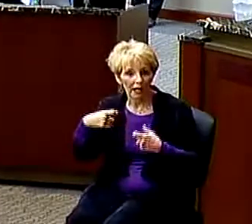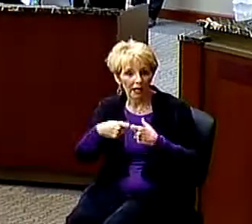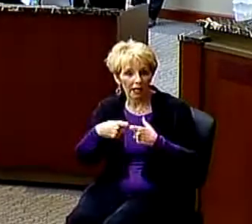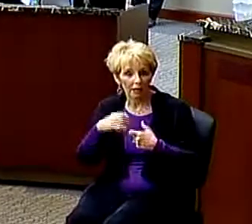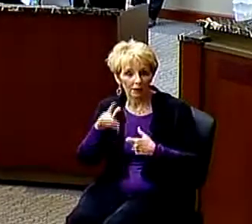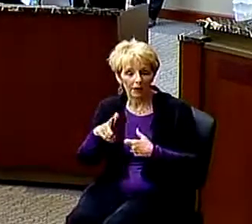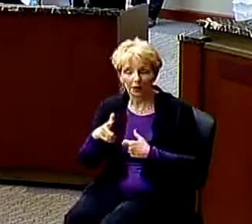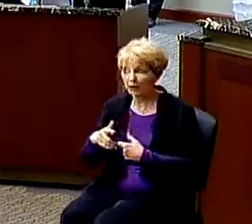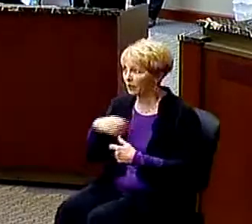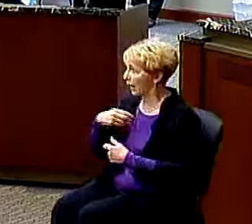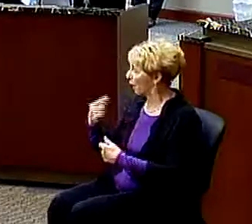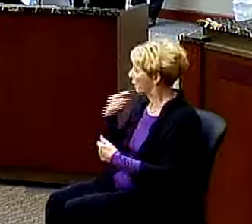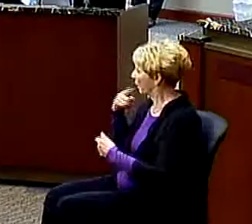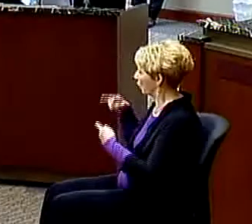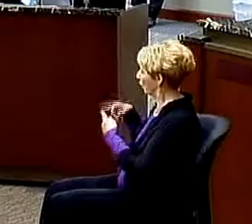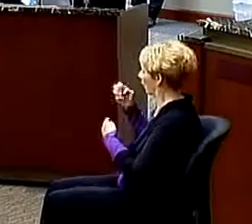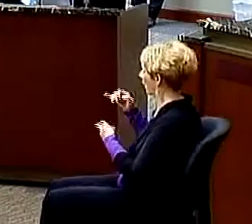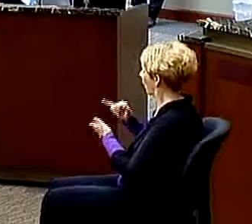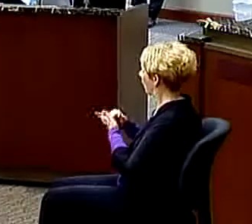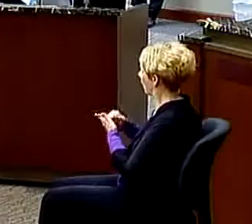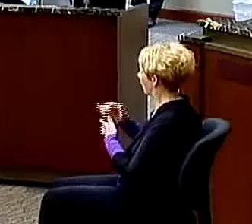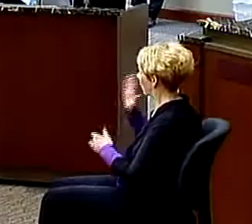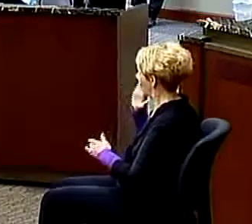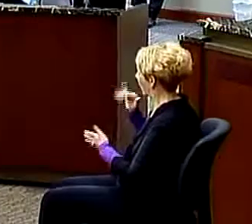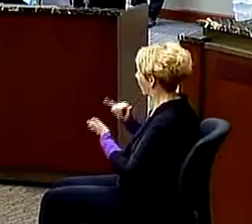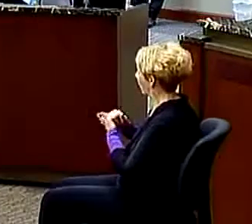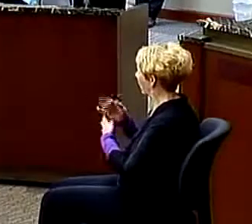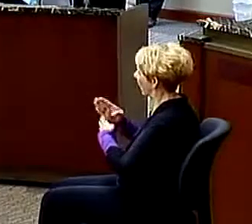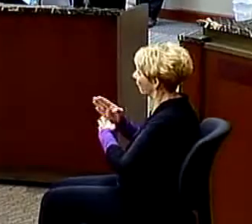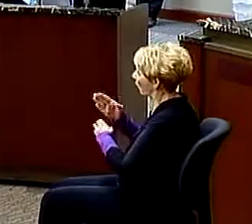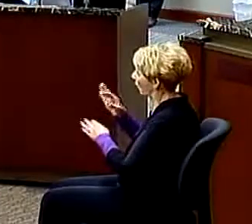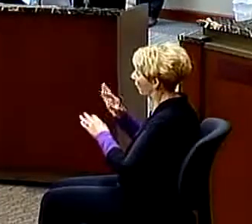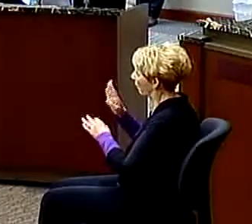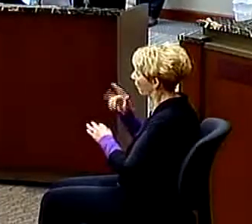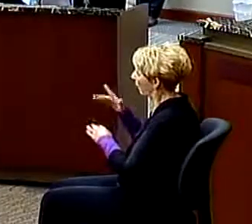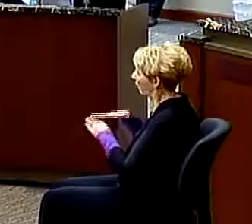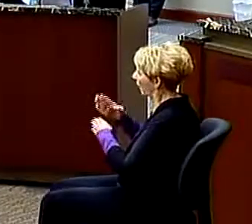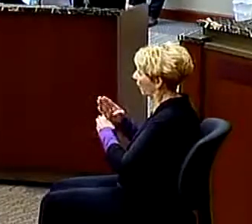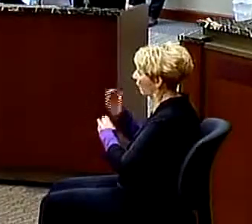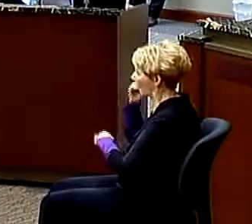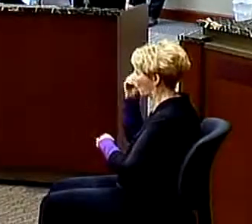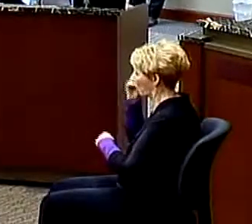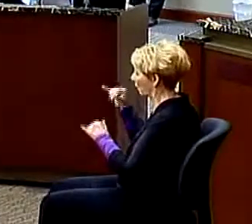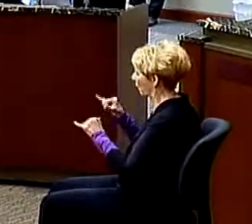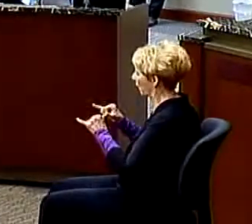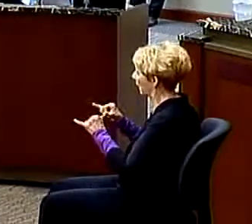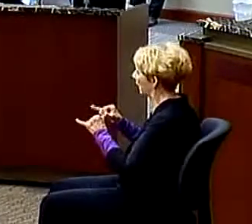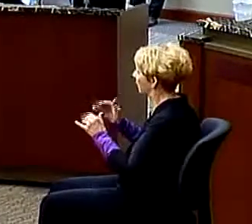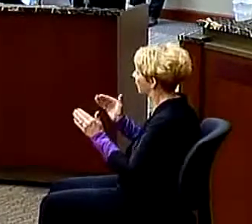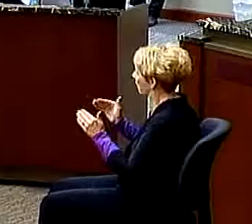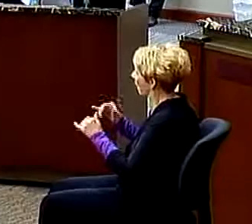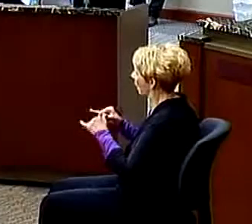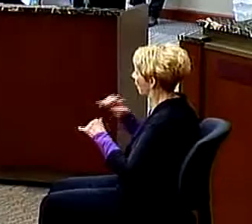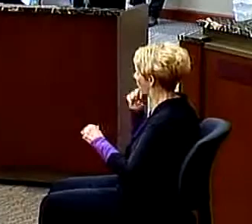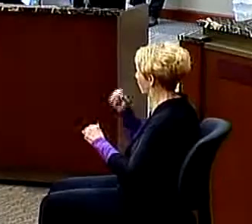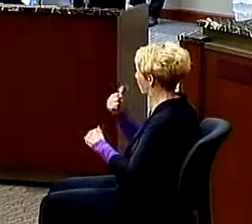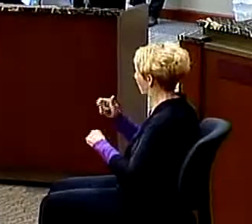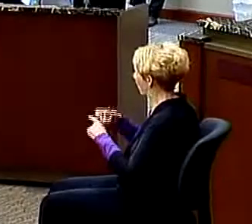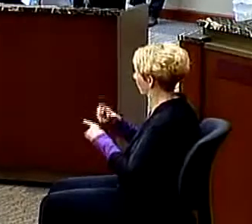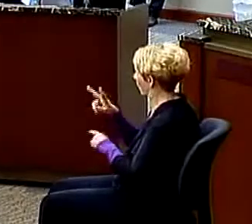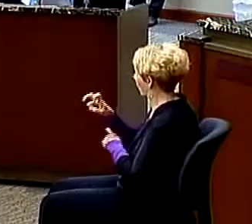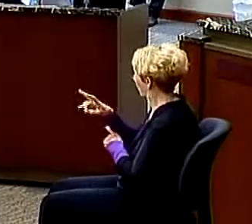When I mentioned to you, mentioned it earlier, an average bill on an average home size, small size, could be anywhere